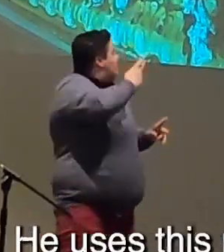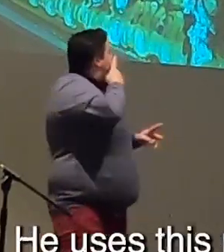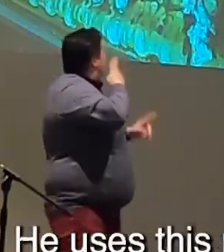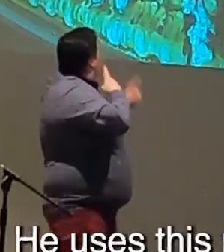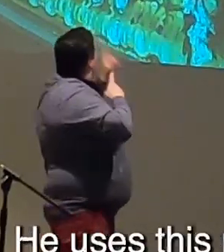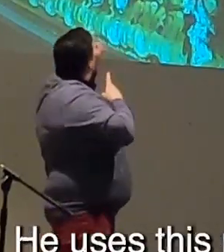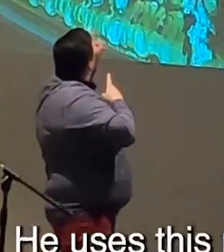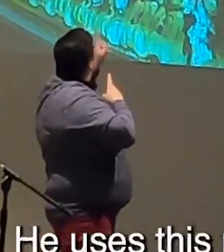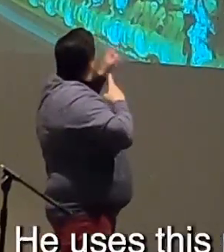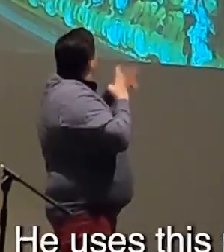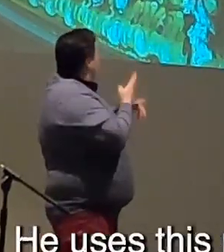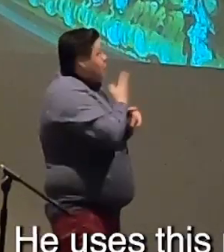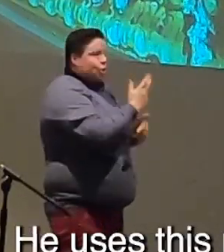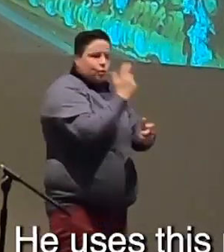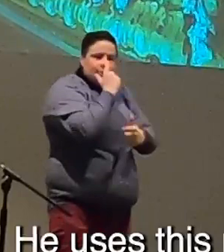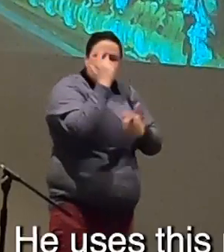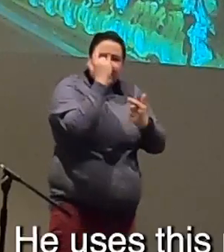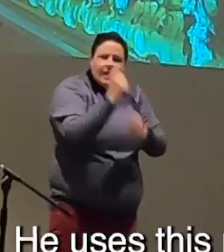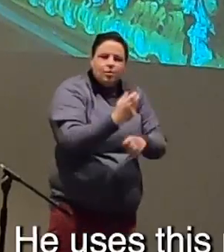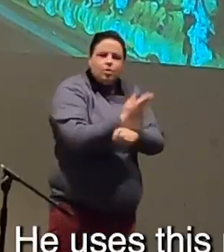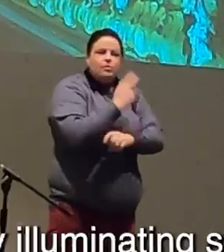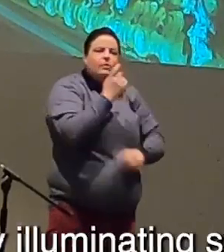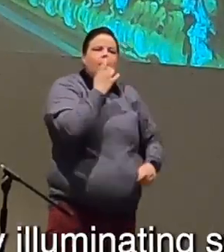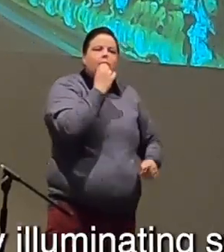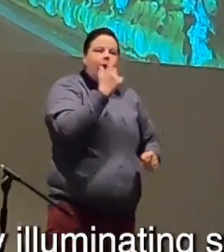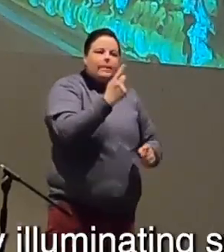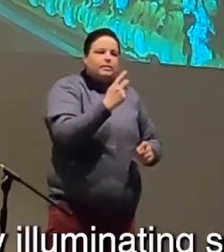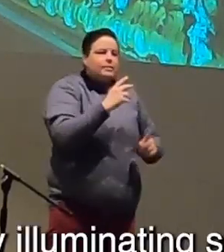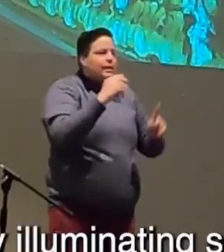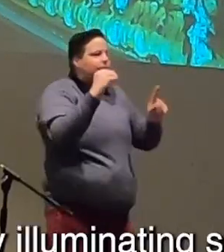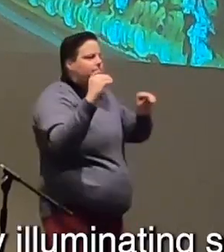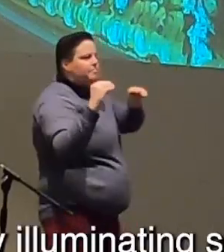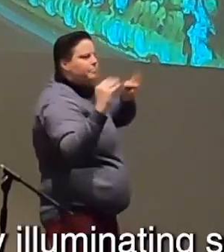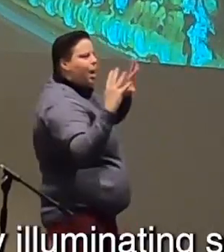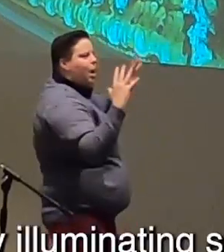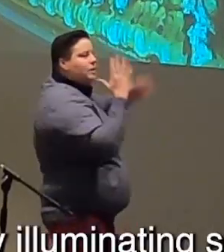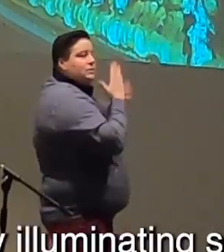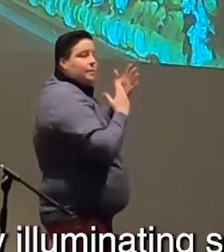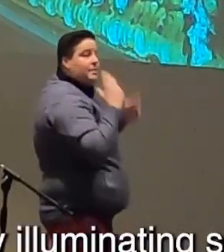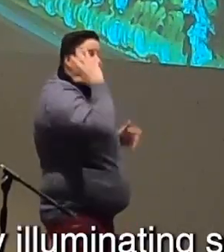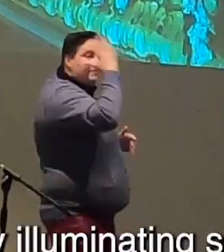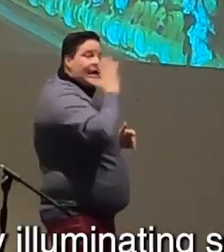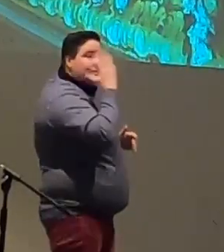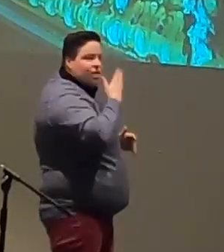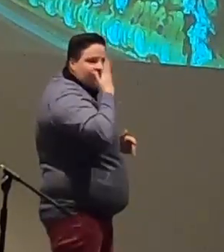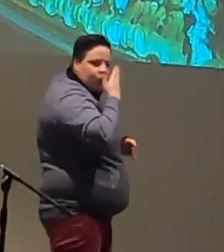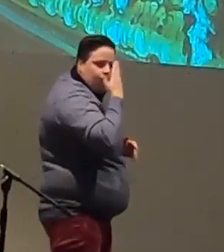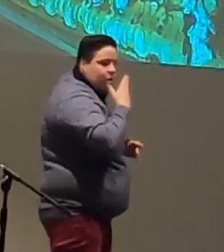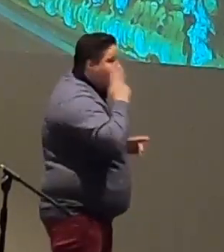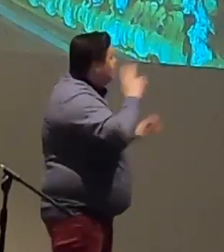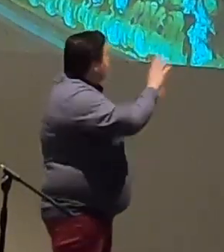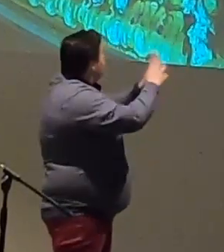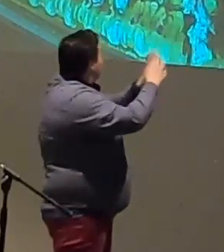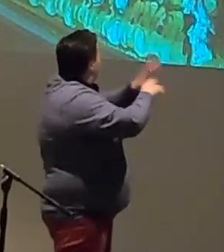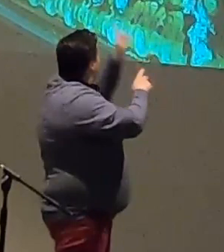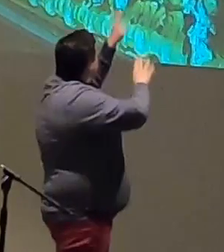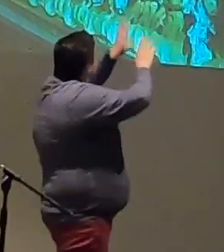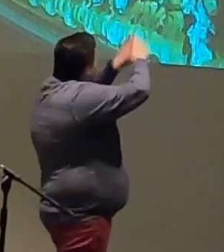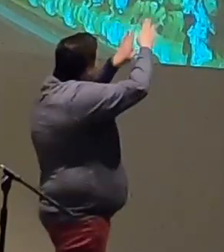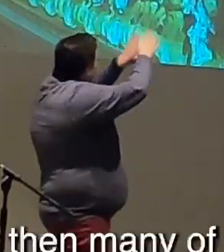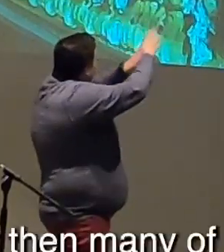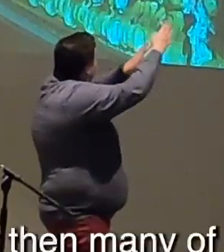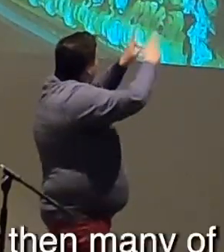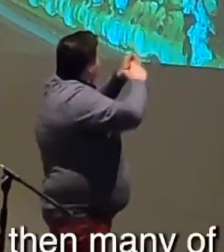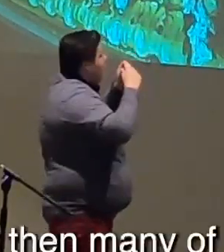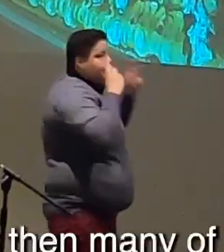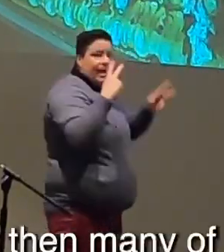He uses this really interesting use of light by illuminating some of these faces in the front. You can see the doors propped open there,